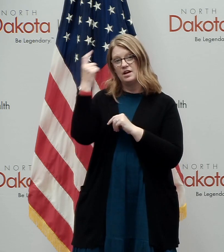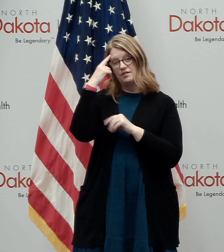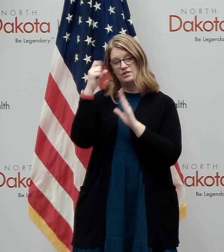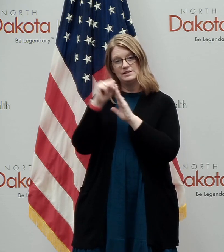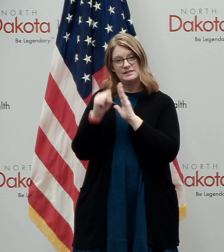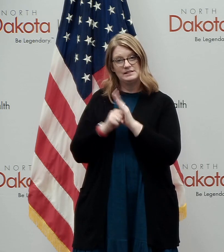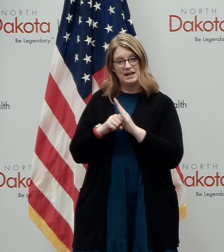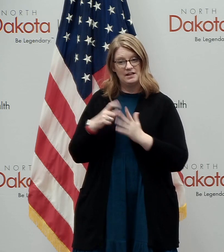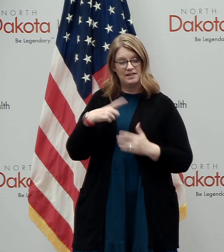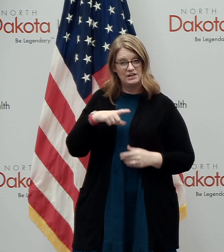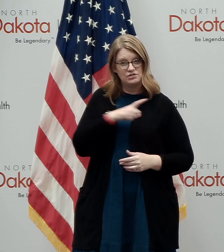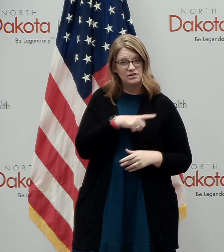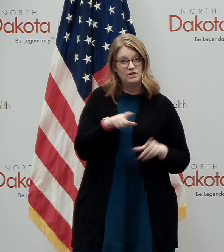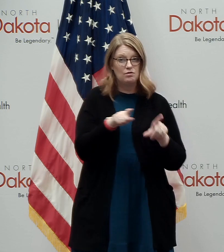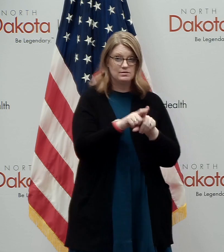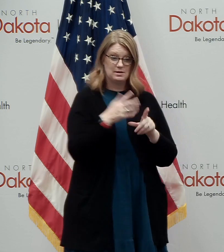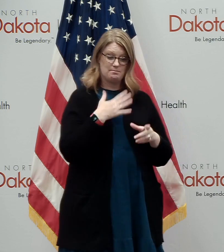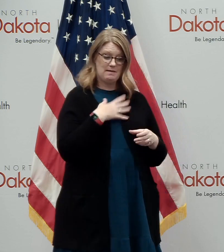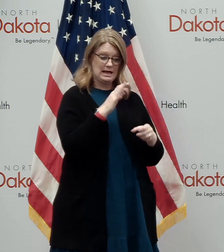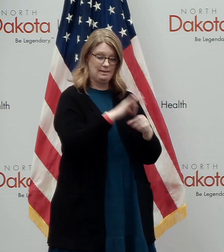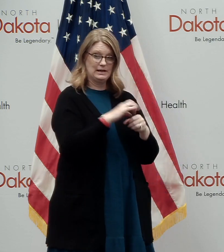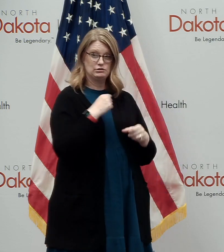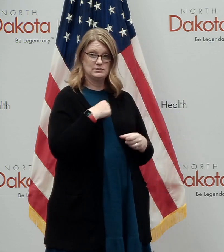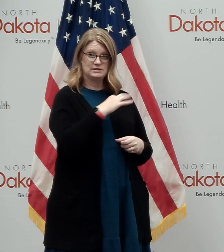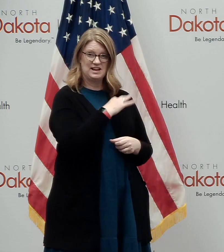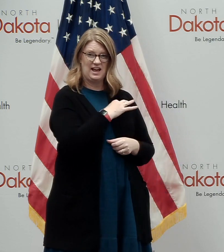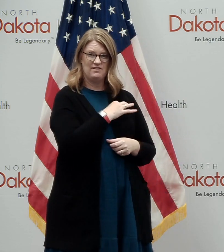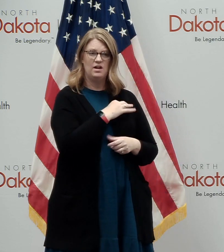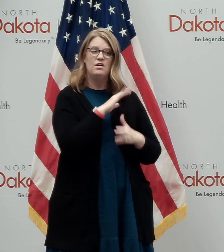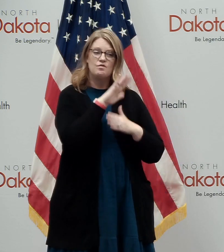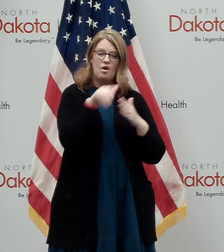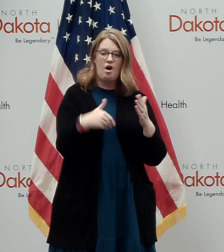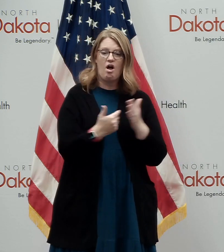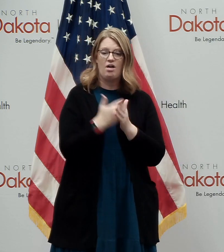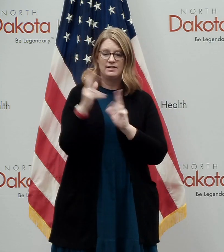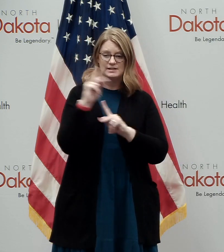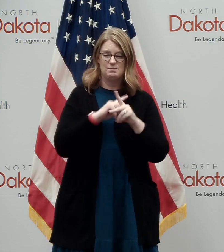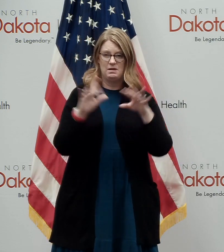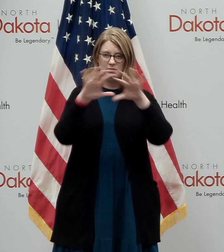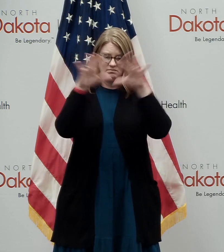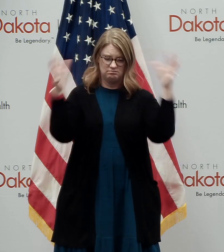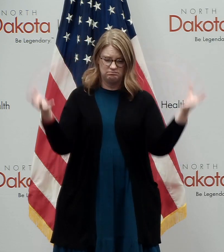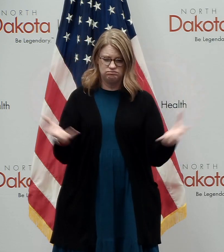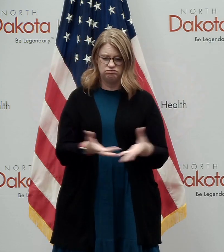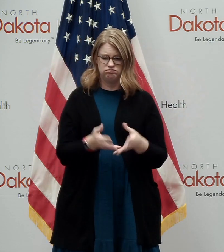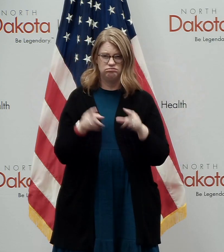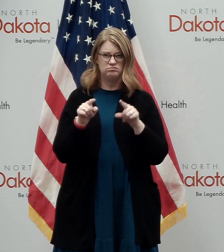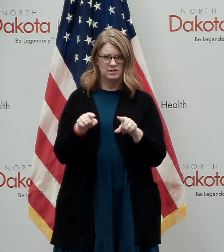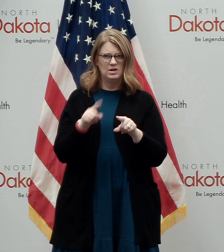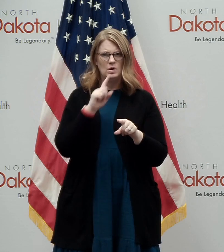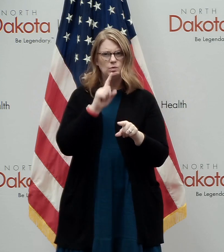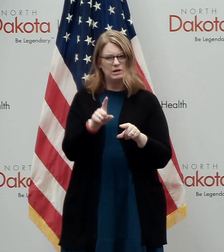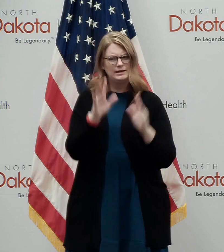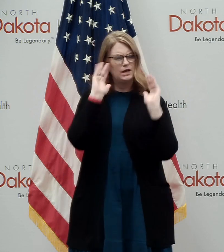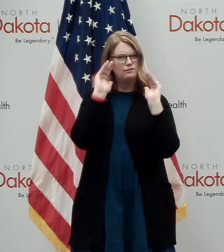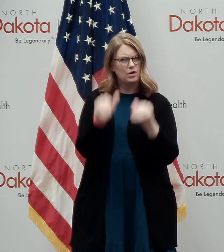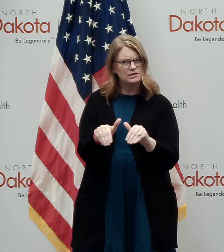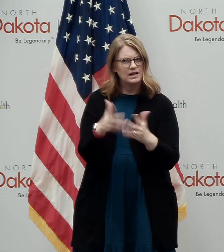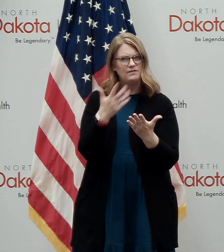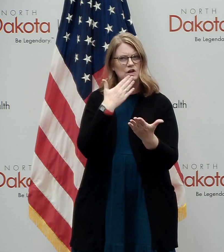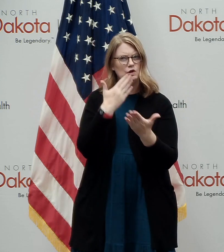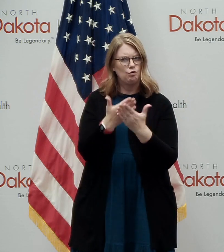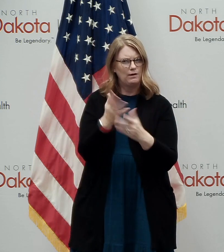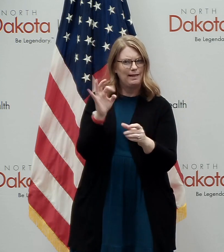my election staff for their commitment and dedication to making good elections in the